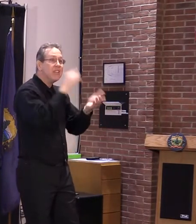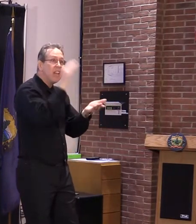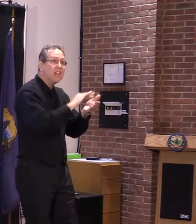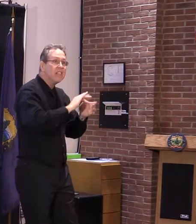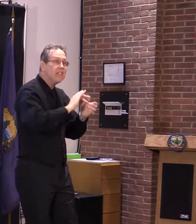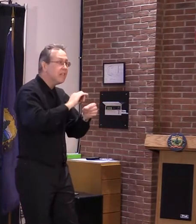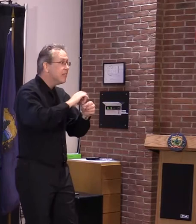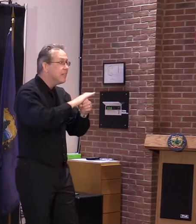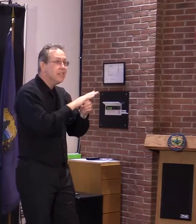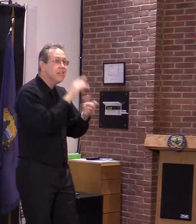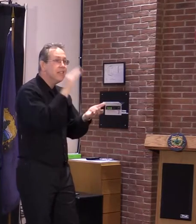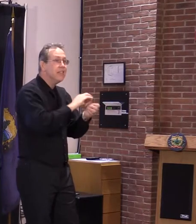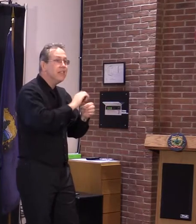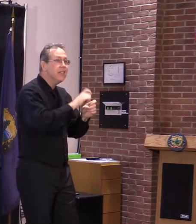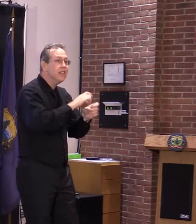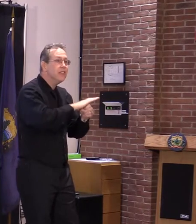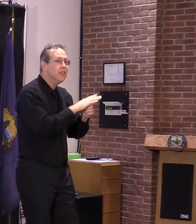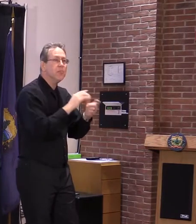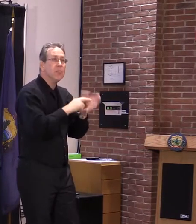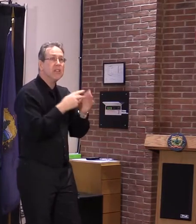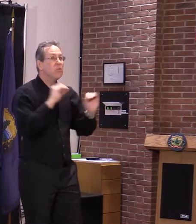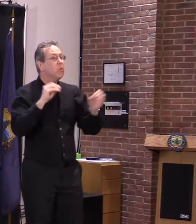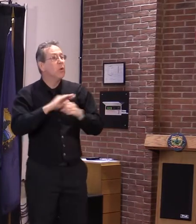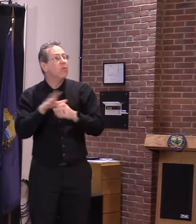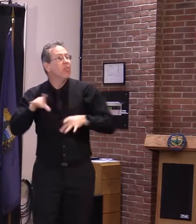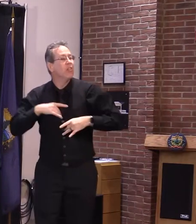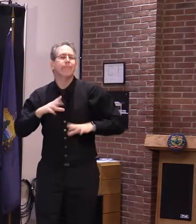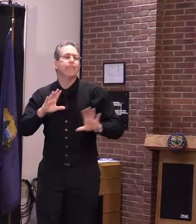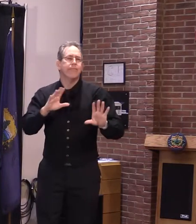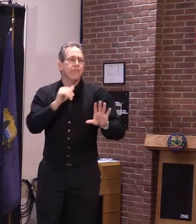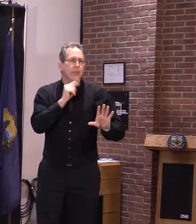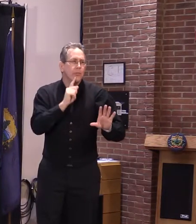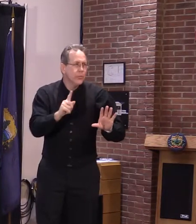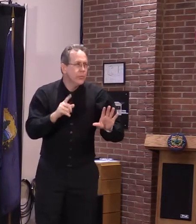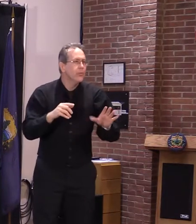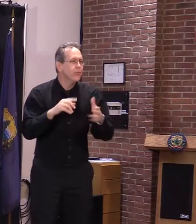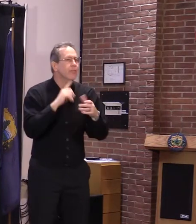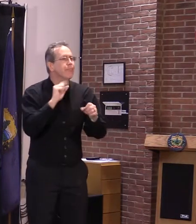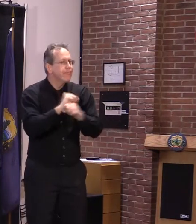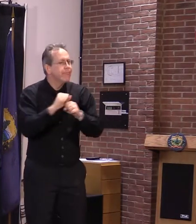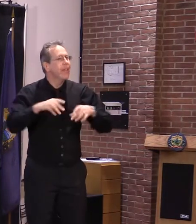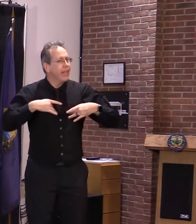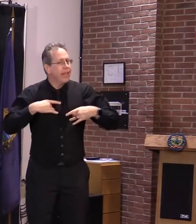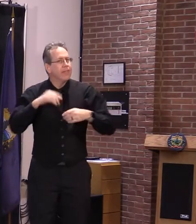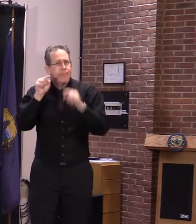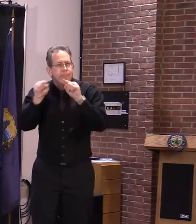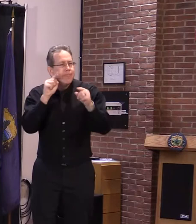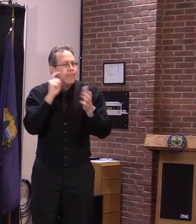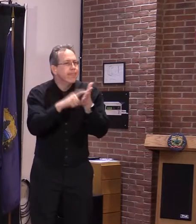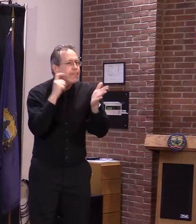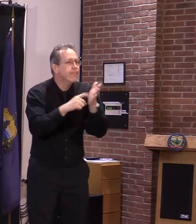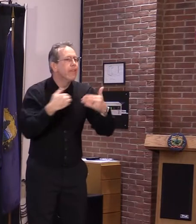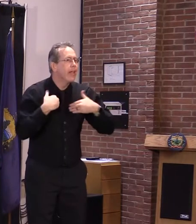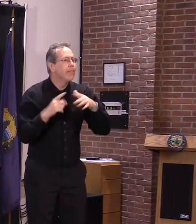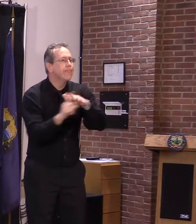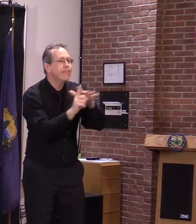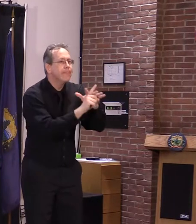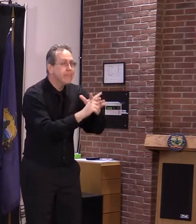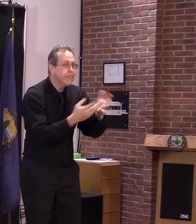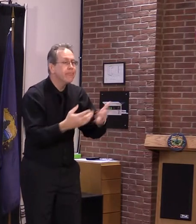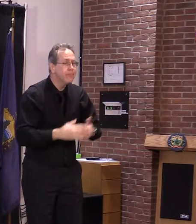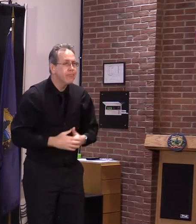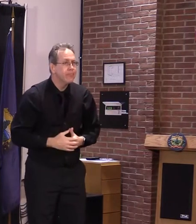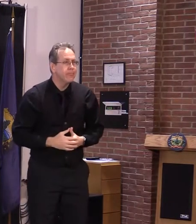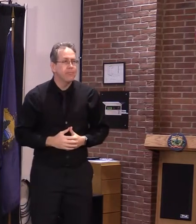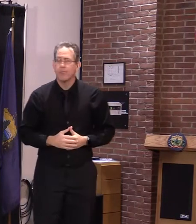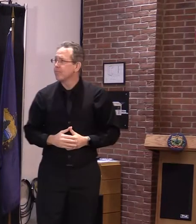a real decrease, and there's other metrics to support that as well. Looking at higher education, you'll see one of those examples. We had